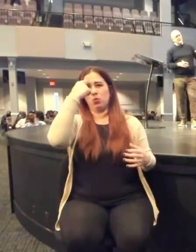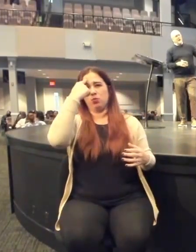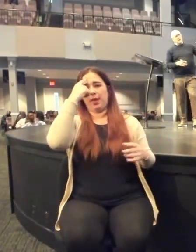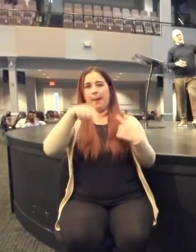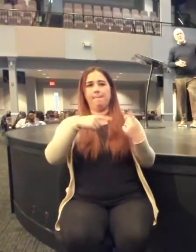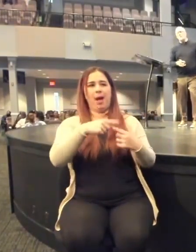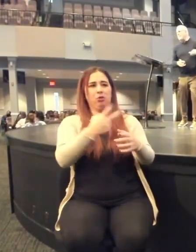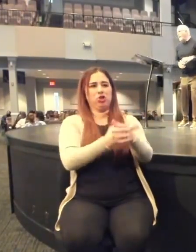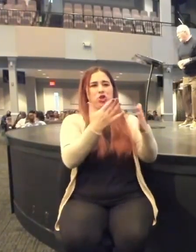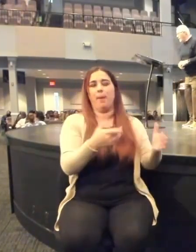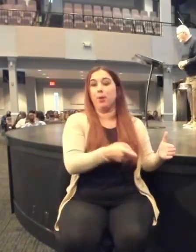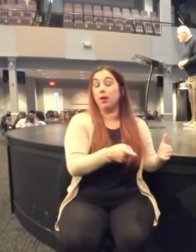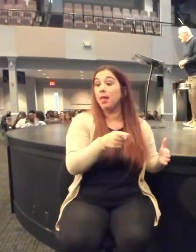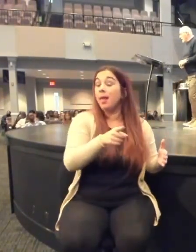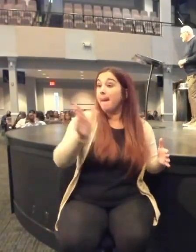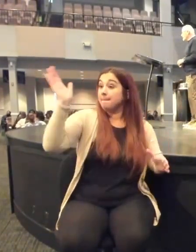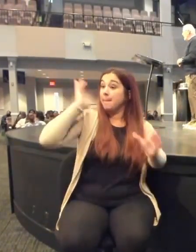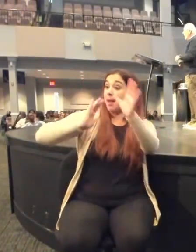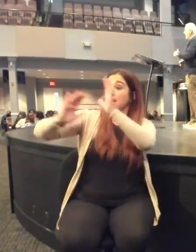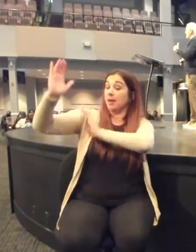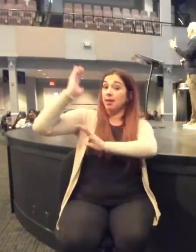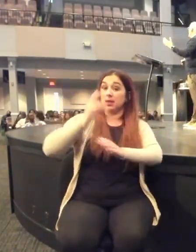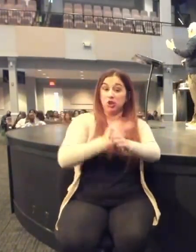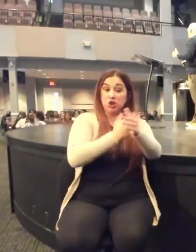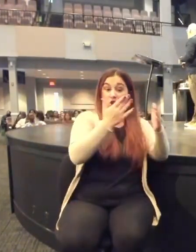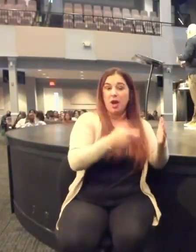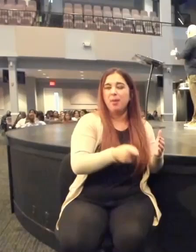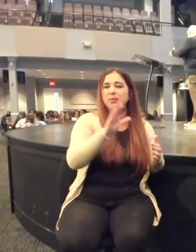shepherds, because shepherds back in those days were